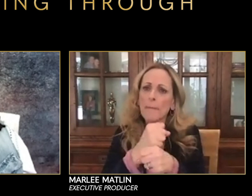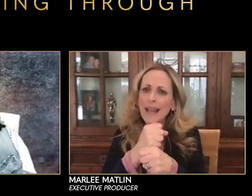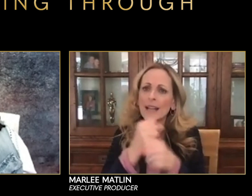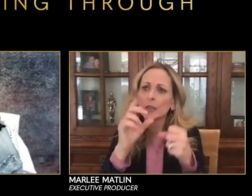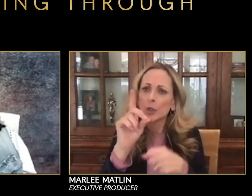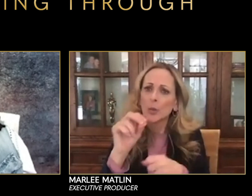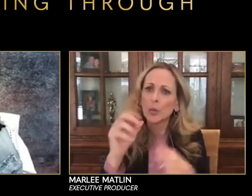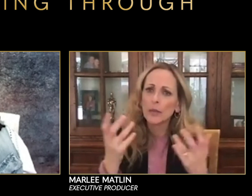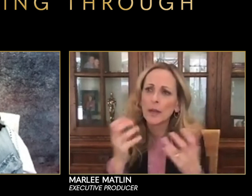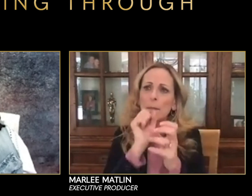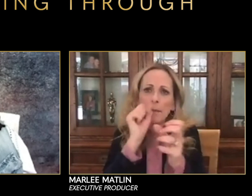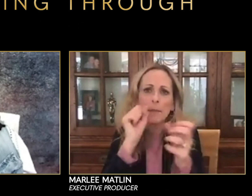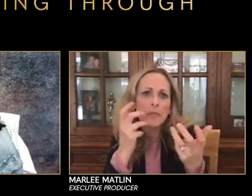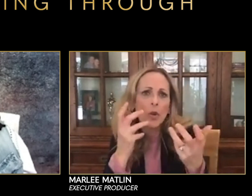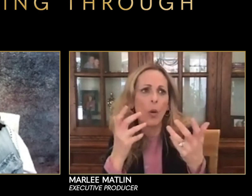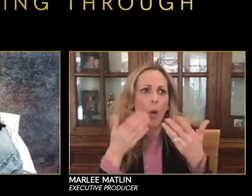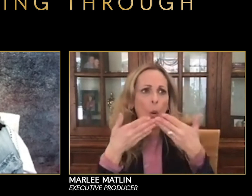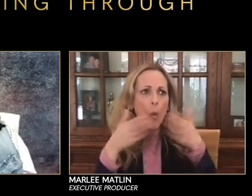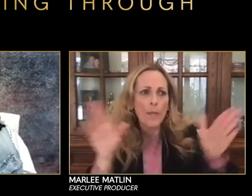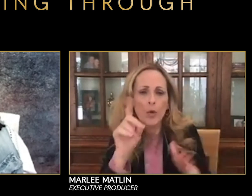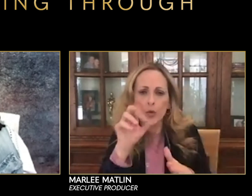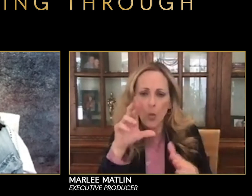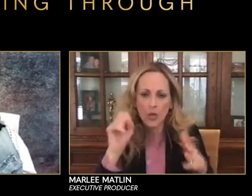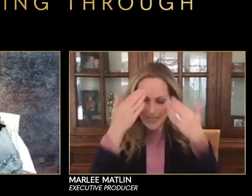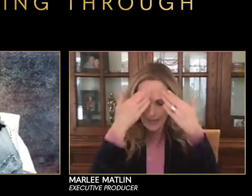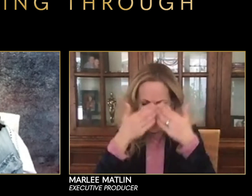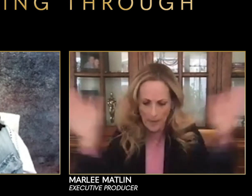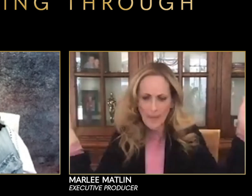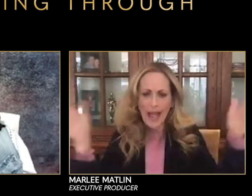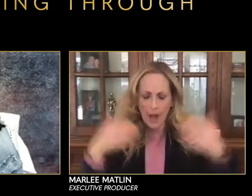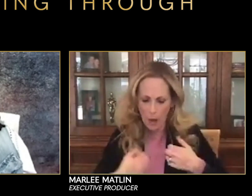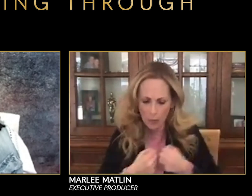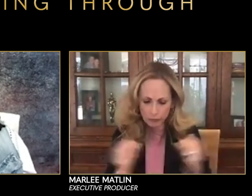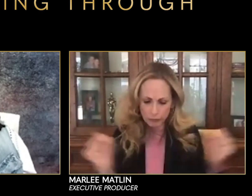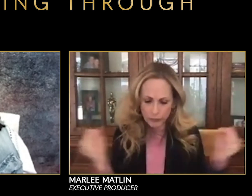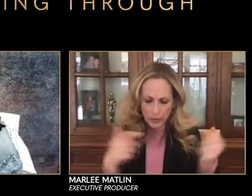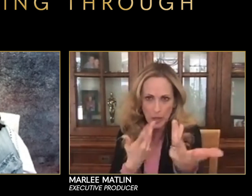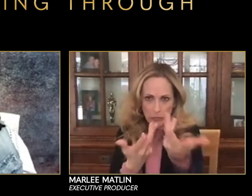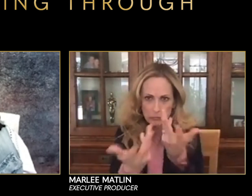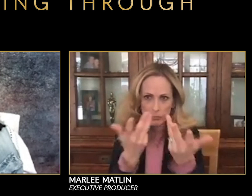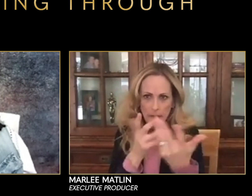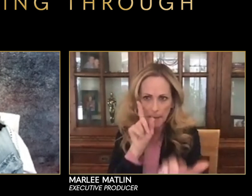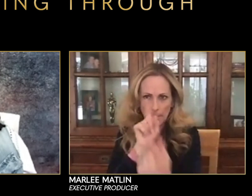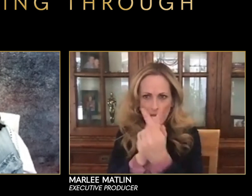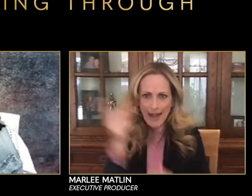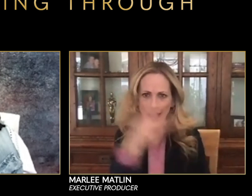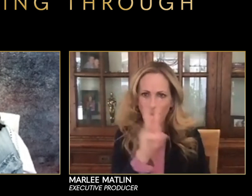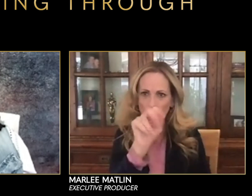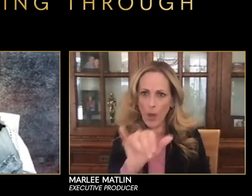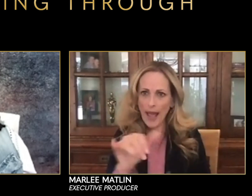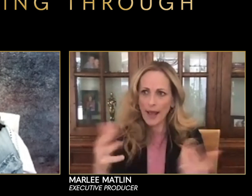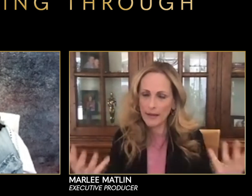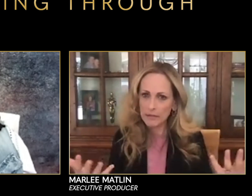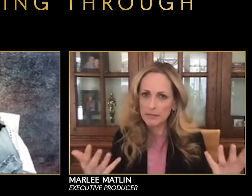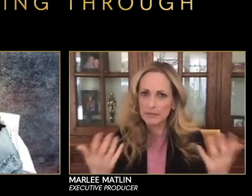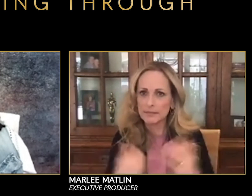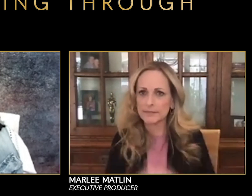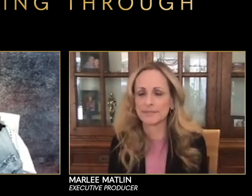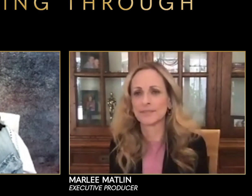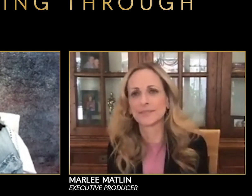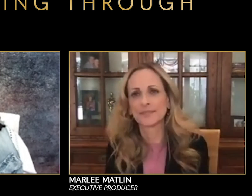you come together, you make it happen. You open doors, you open your mind, you open your heart, you